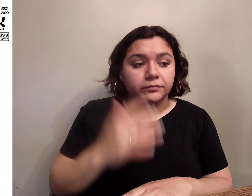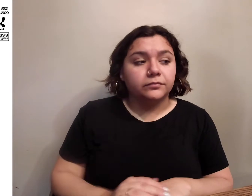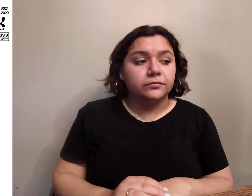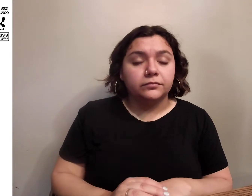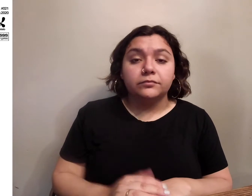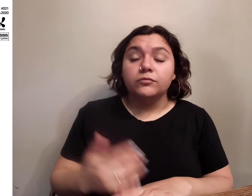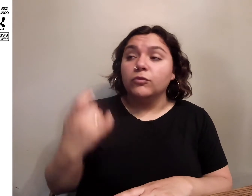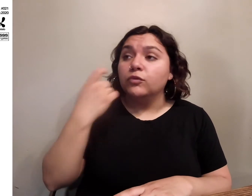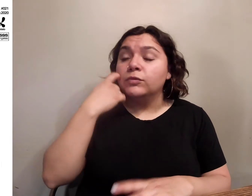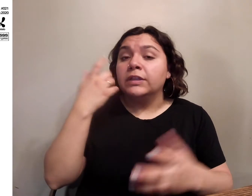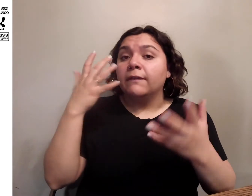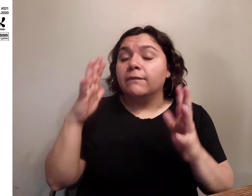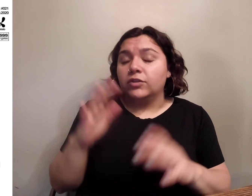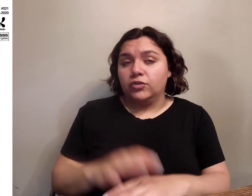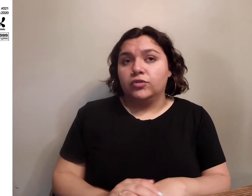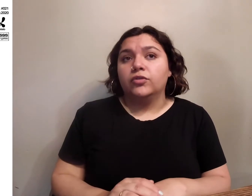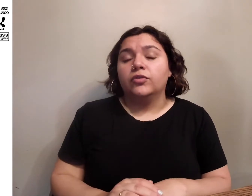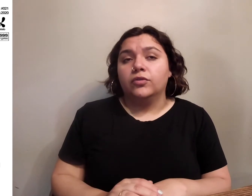just finished a piece